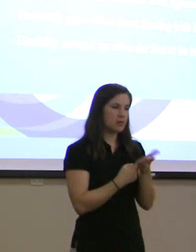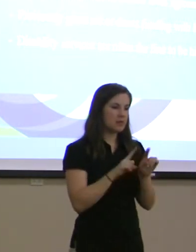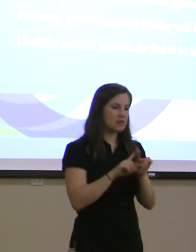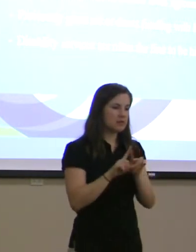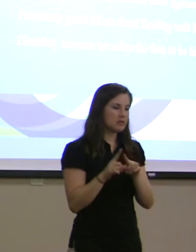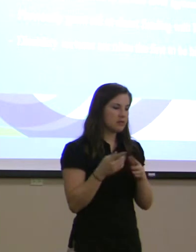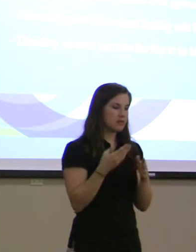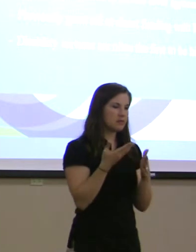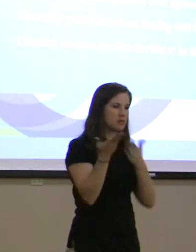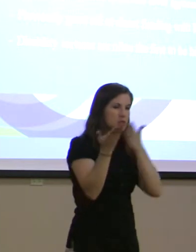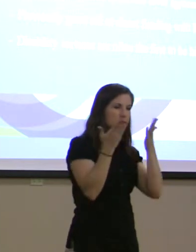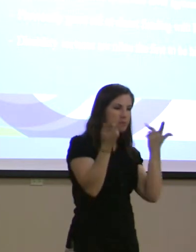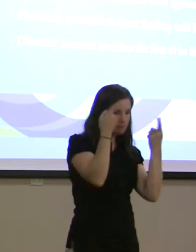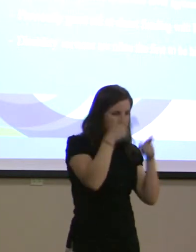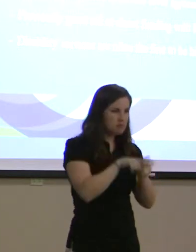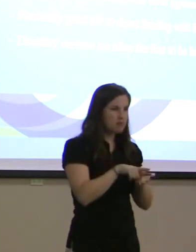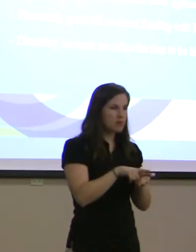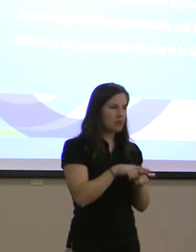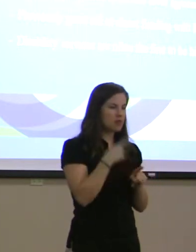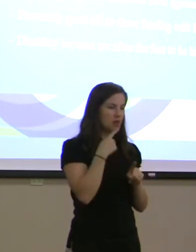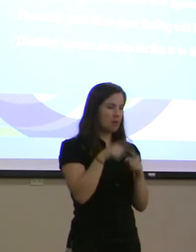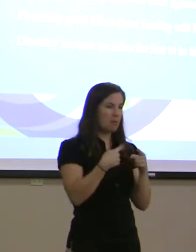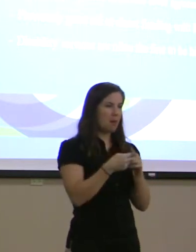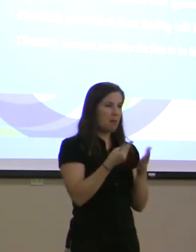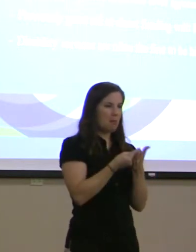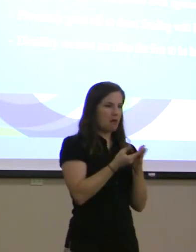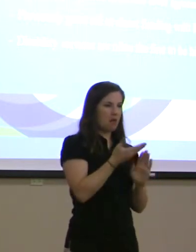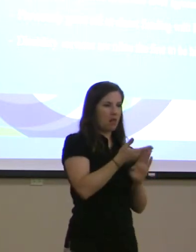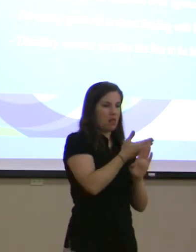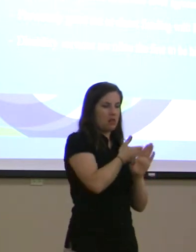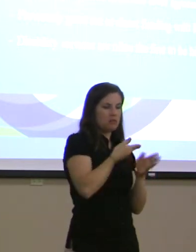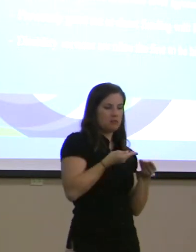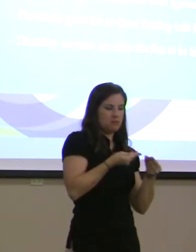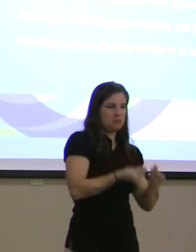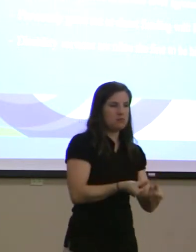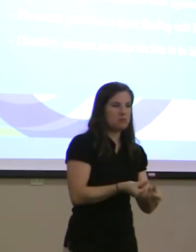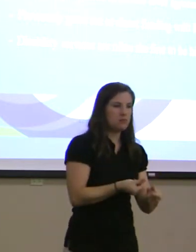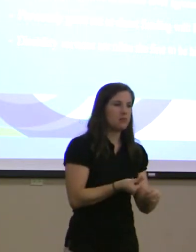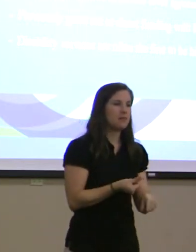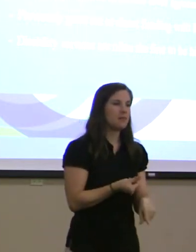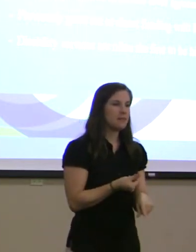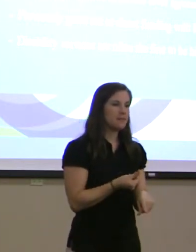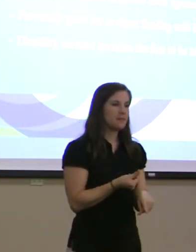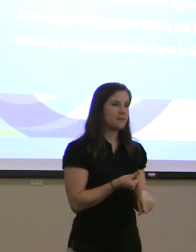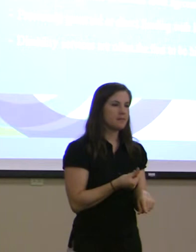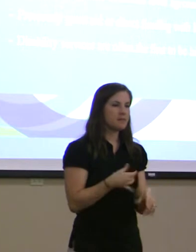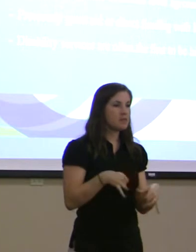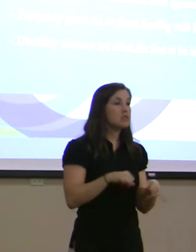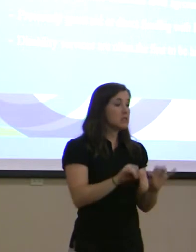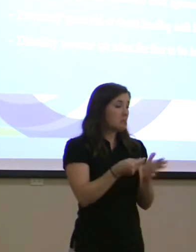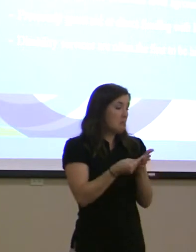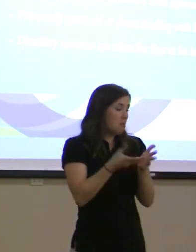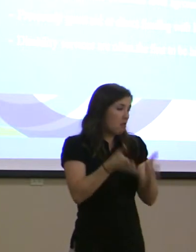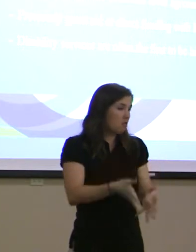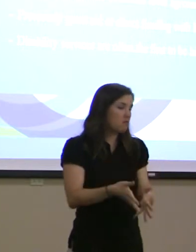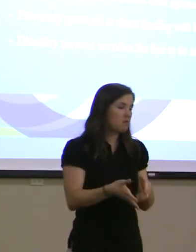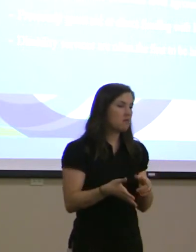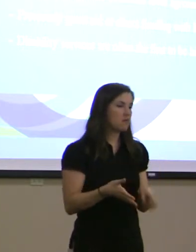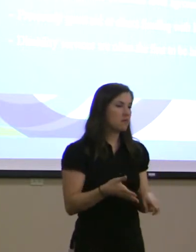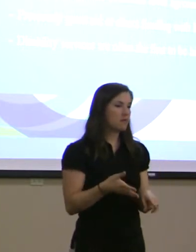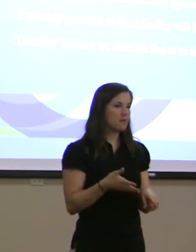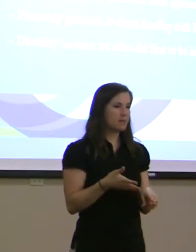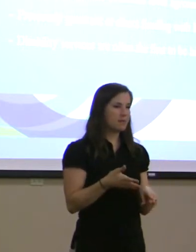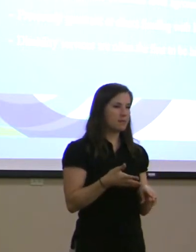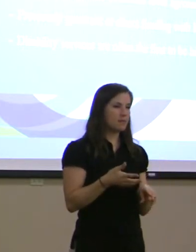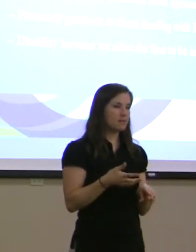agreements, and we talked about this previous grant and aid with little focus. There's still some of that left, particularly outside